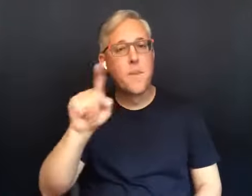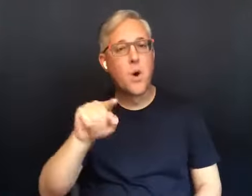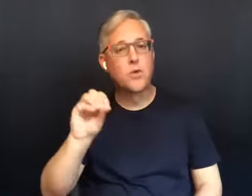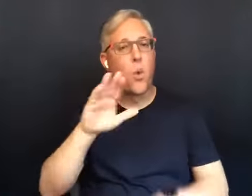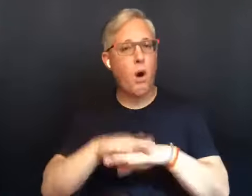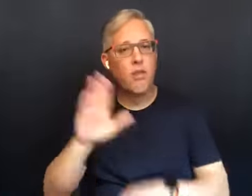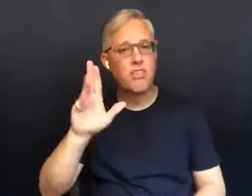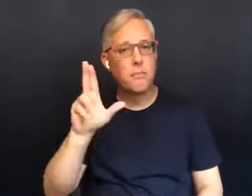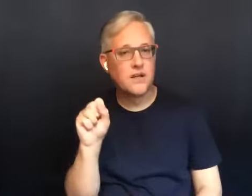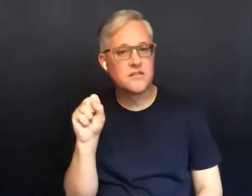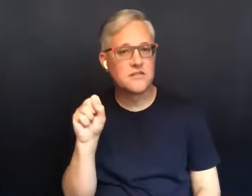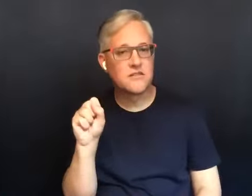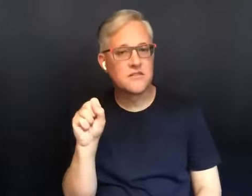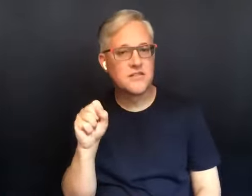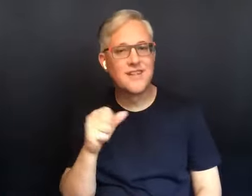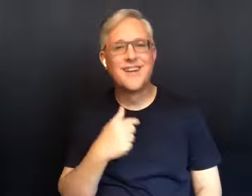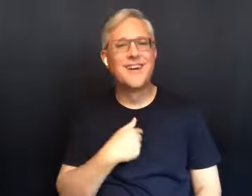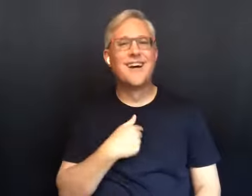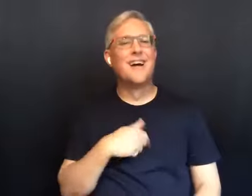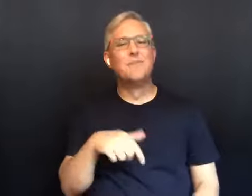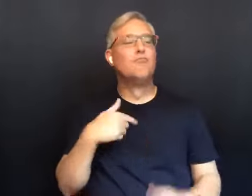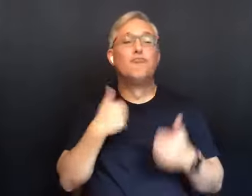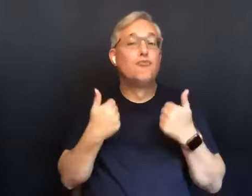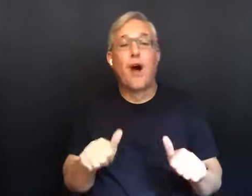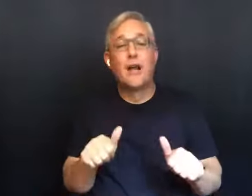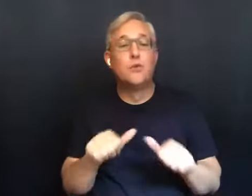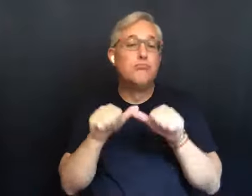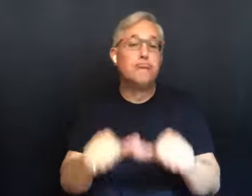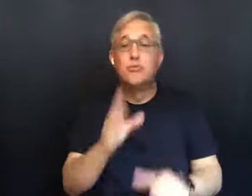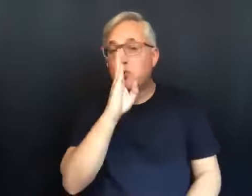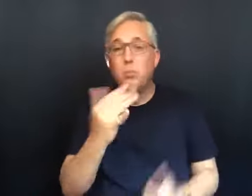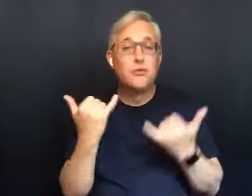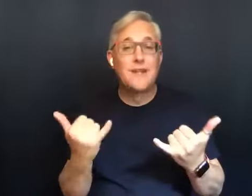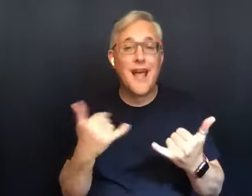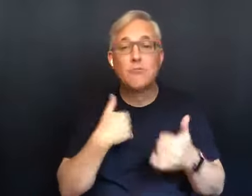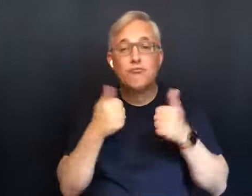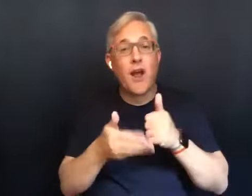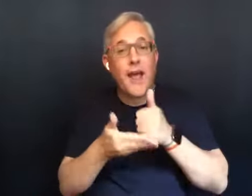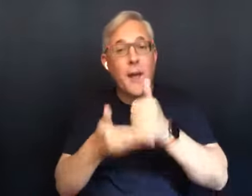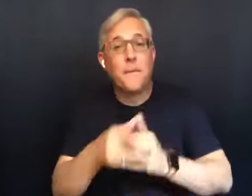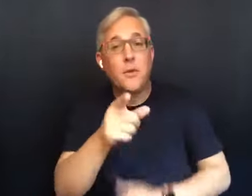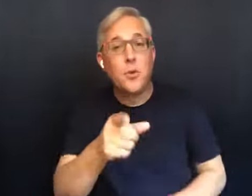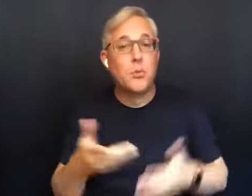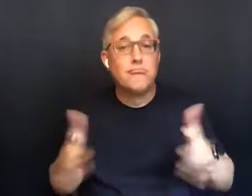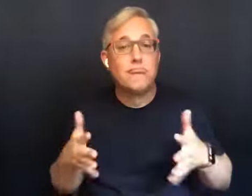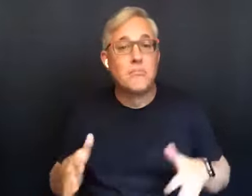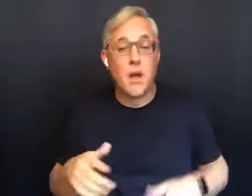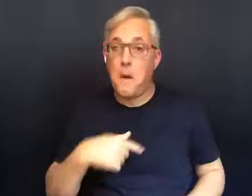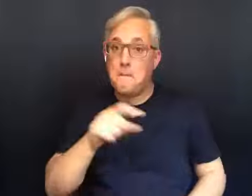another, I'm just another bozo on the bus, right? I'm just another alcoholic trying to not drink today and trying to help